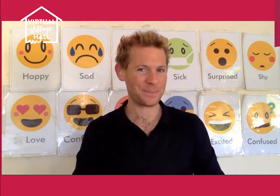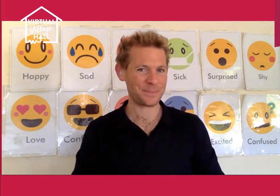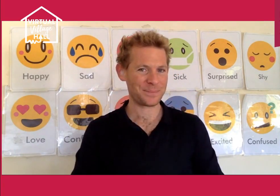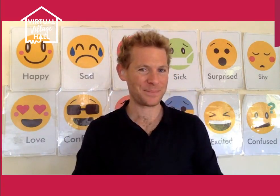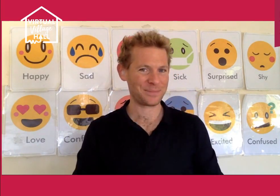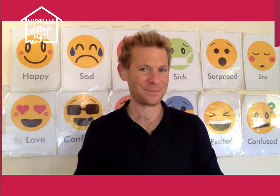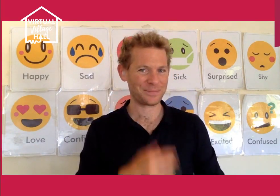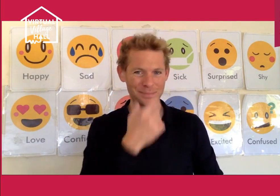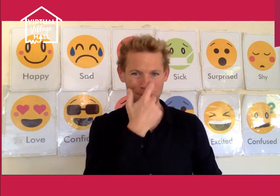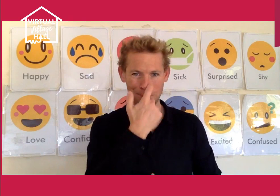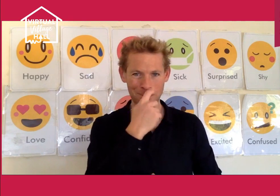Okay, test time.